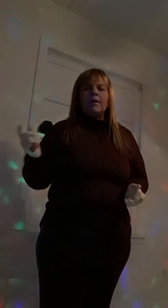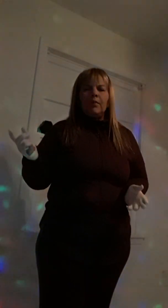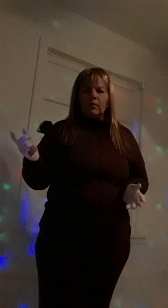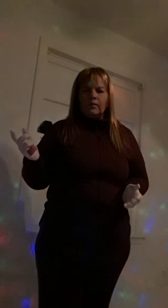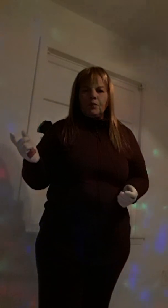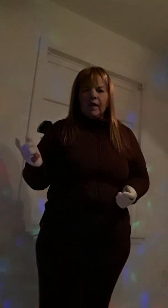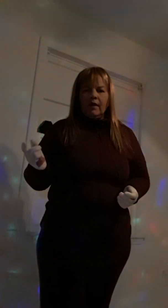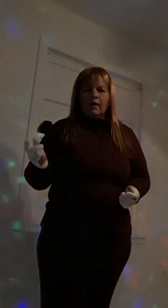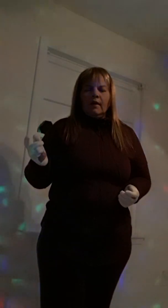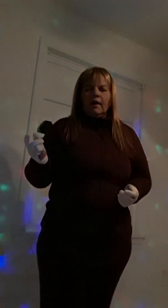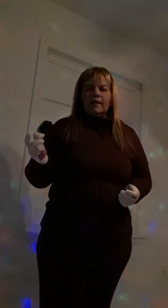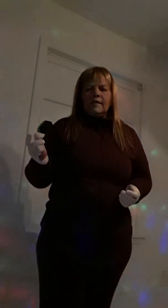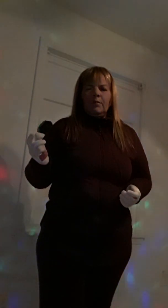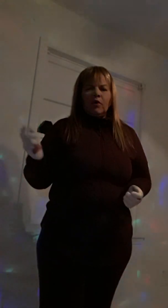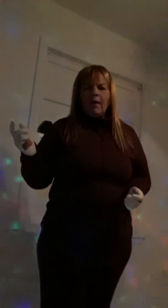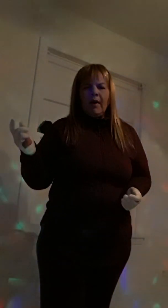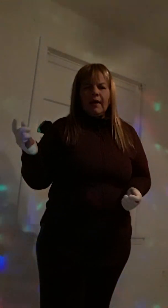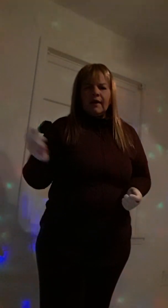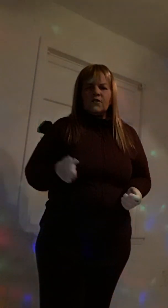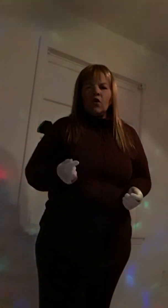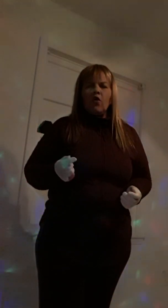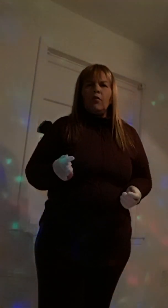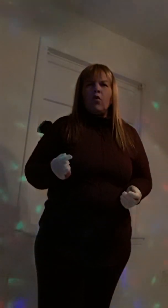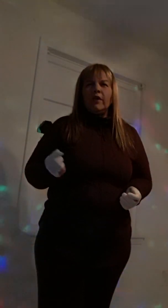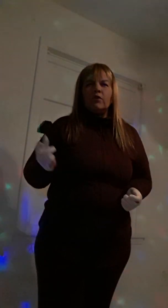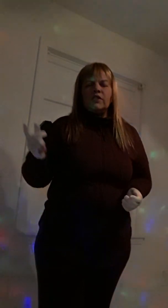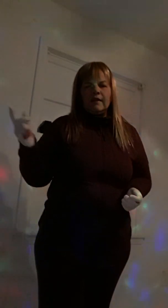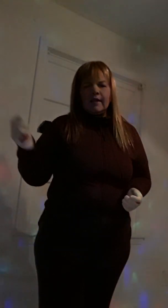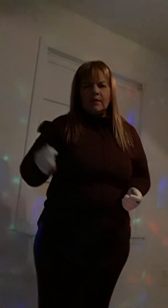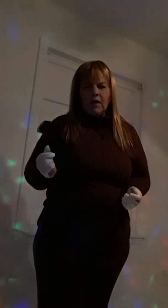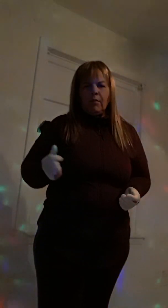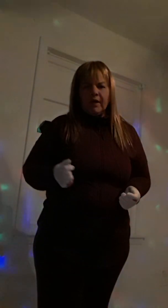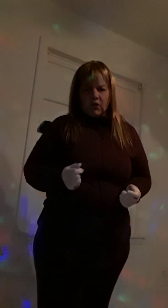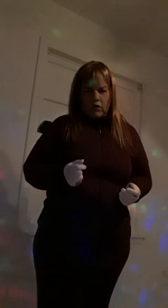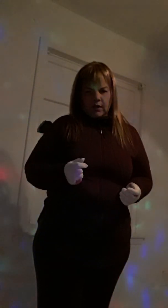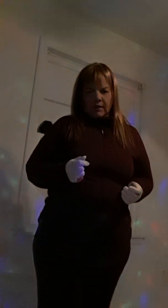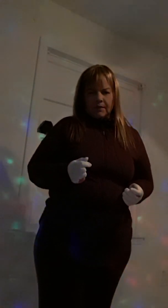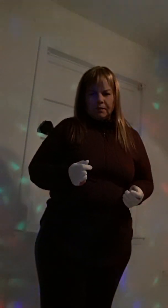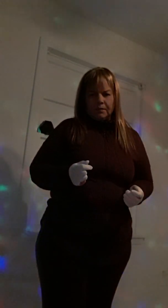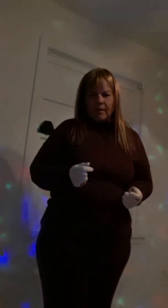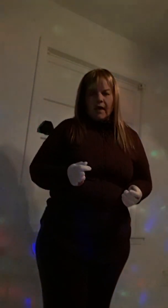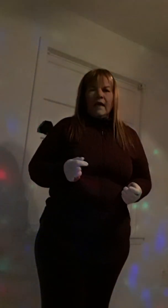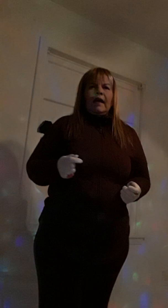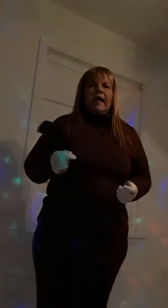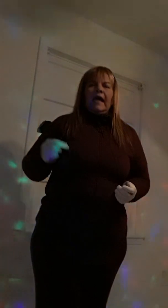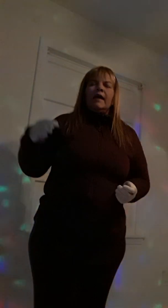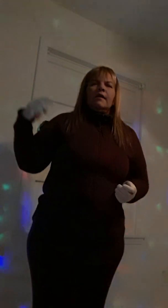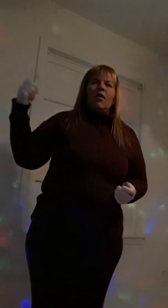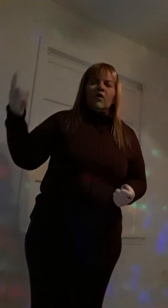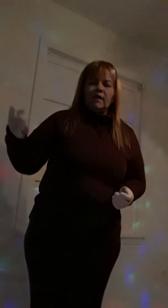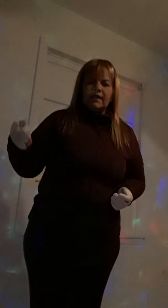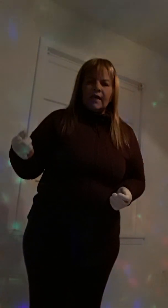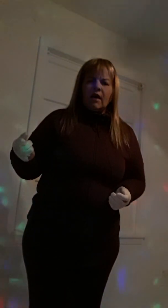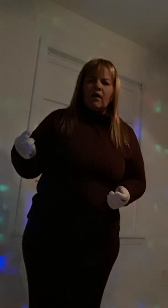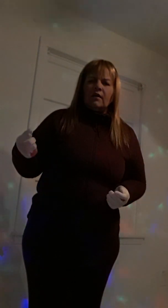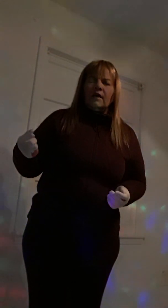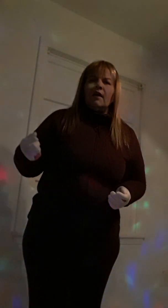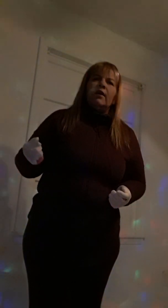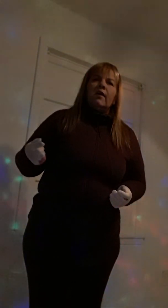people. Este programa alcanzó como 400,000 personas. And on the second year